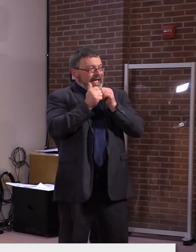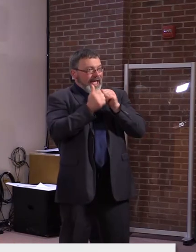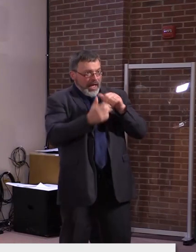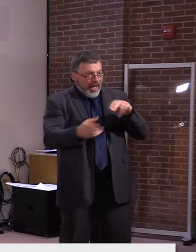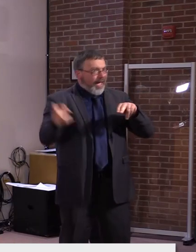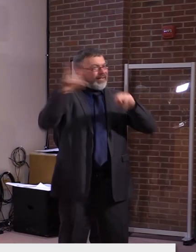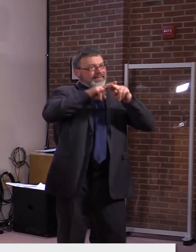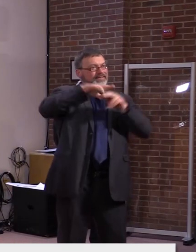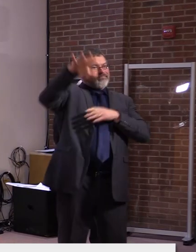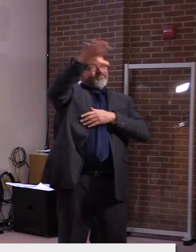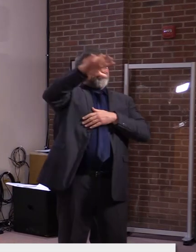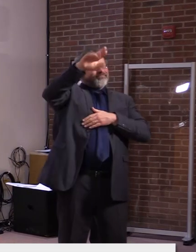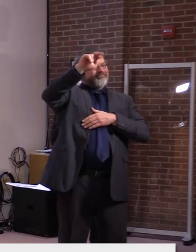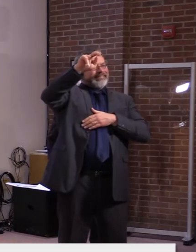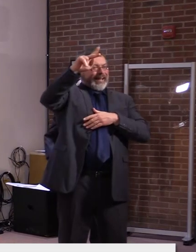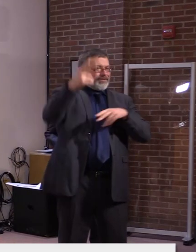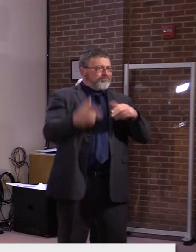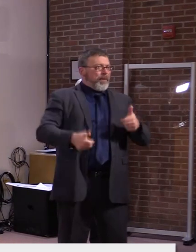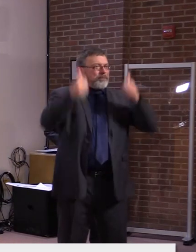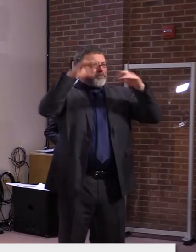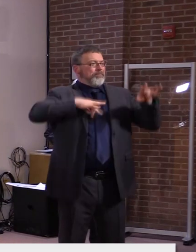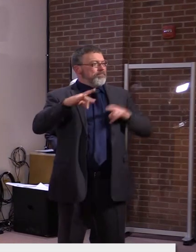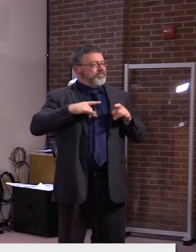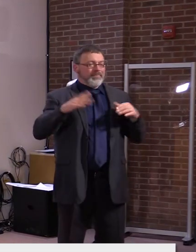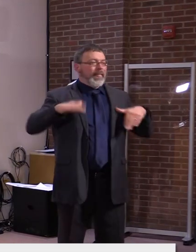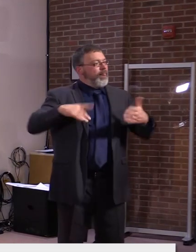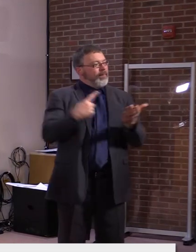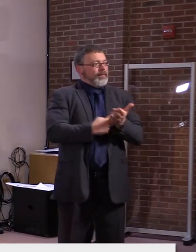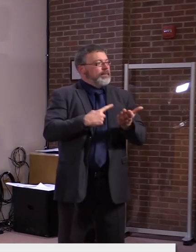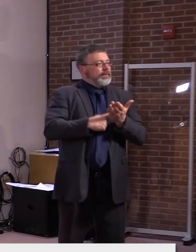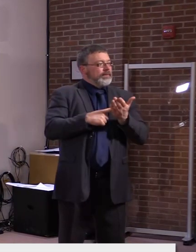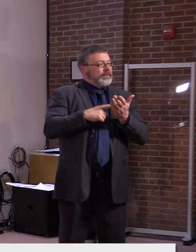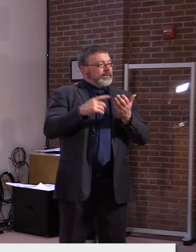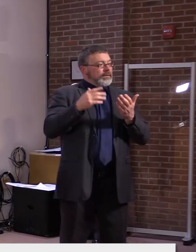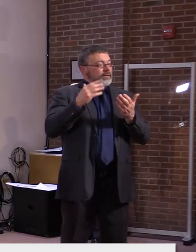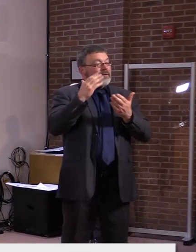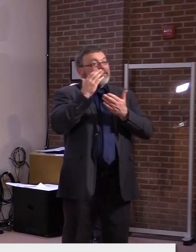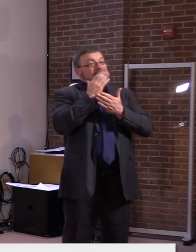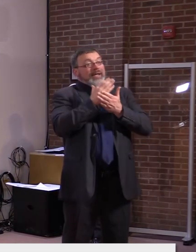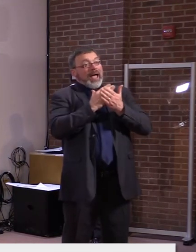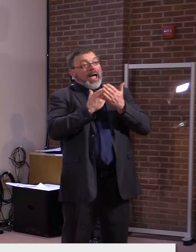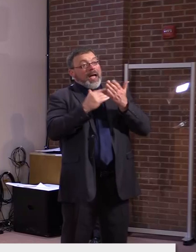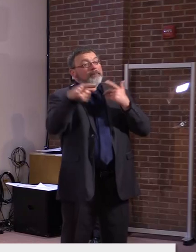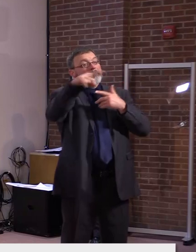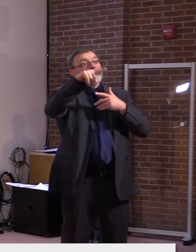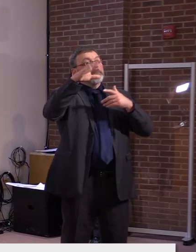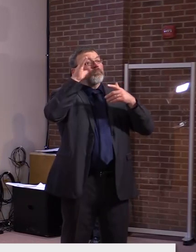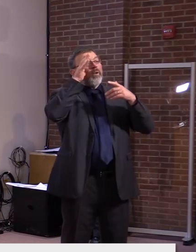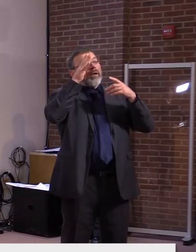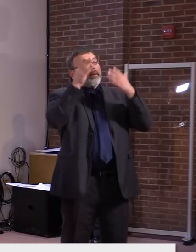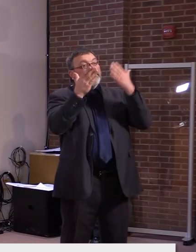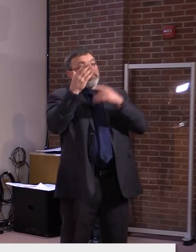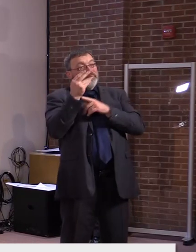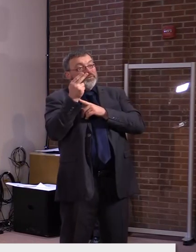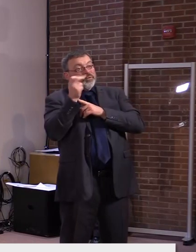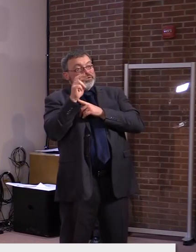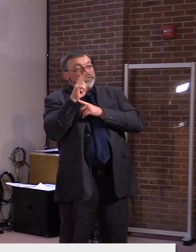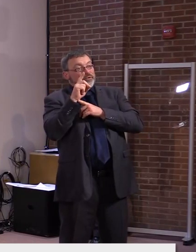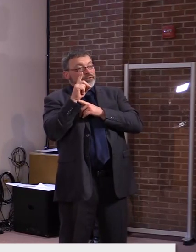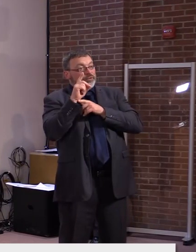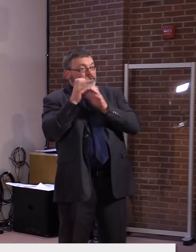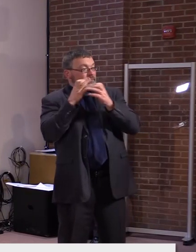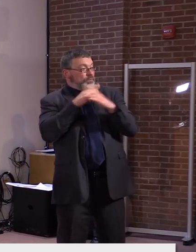some natural immunity. I don't know the numbers, but there will be some natural immunity. How long that lasts, I don't